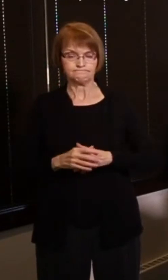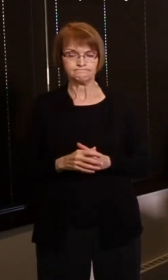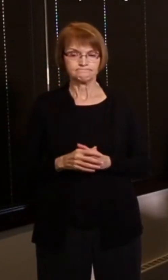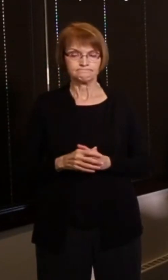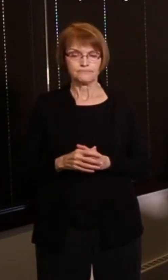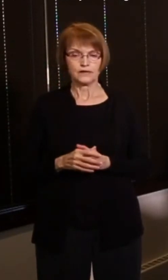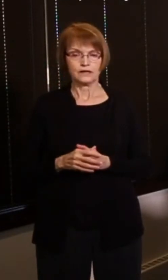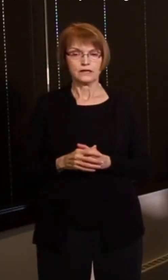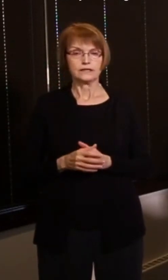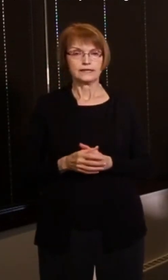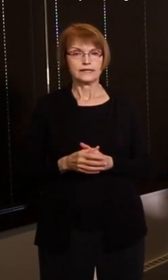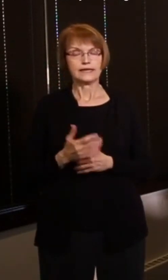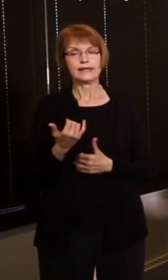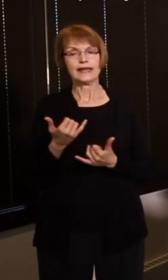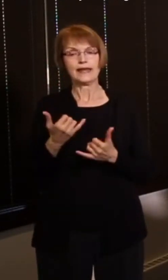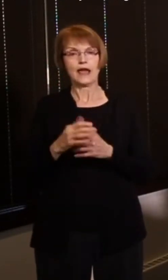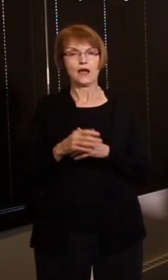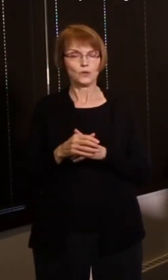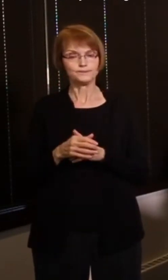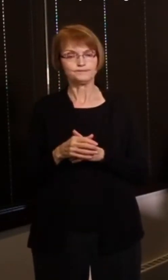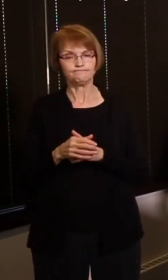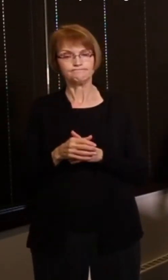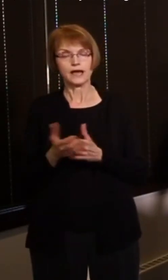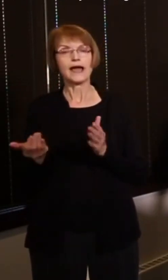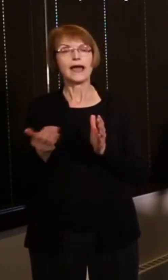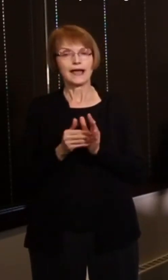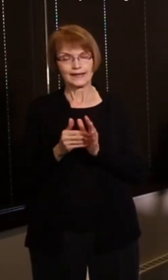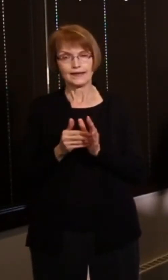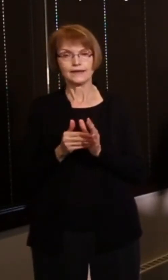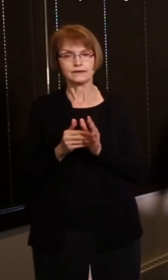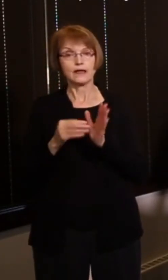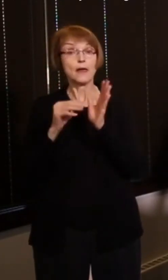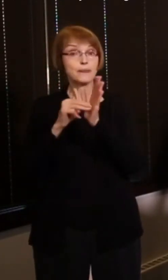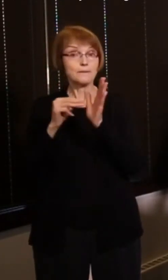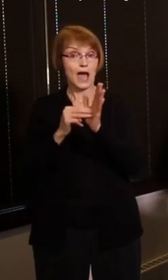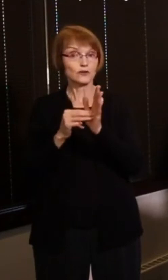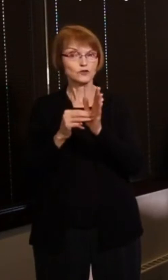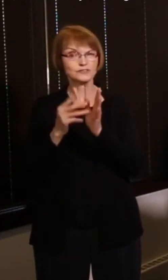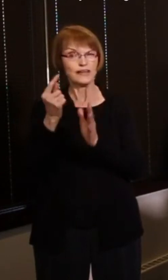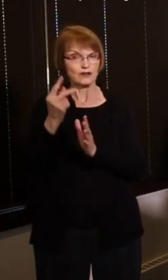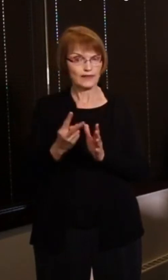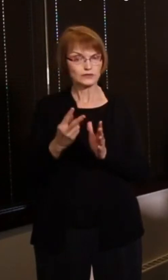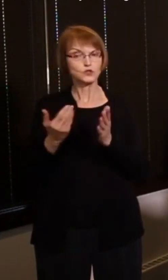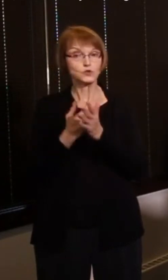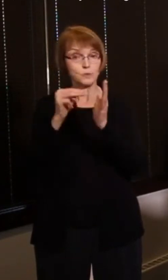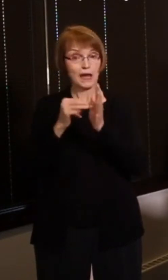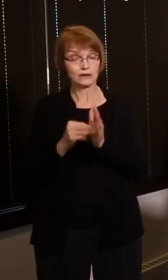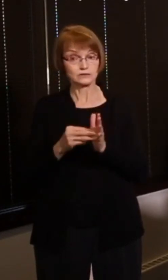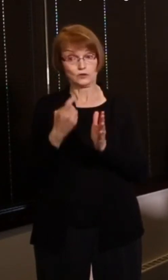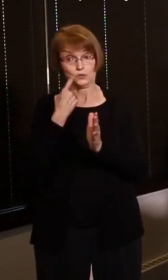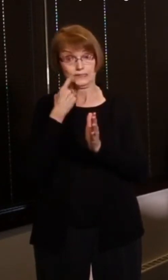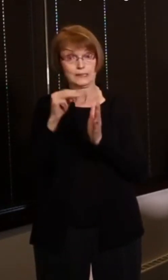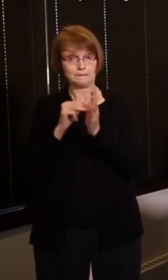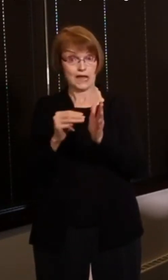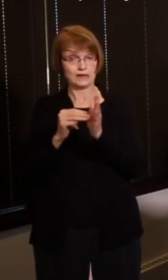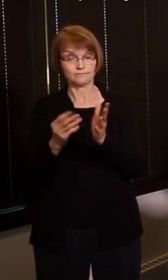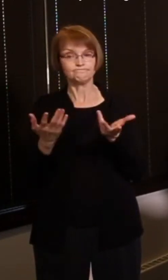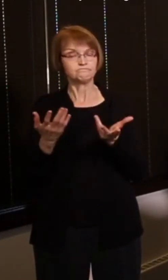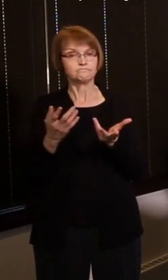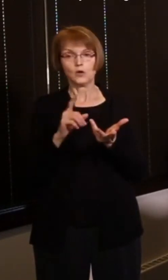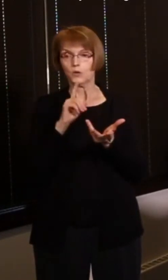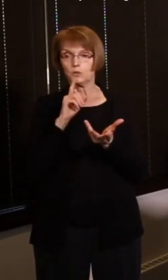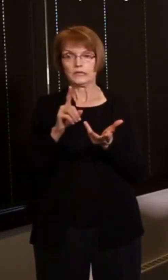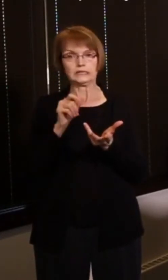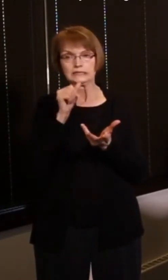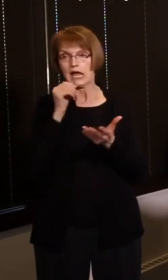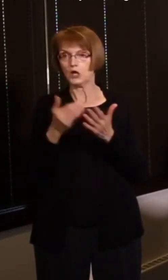A little bit of showing, again, we run our models on Thursday of every week, so this is our latest model. We haven't really updated